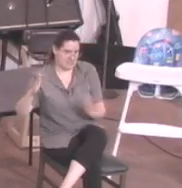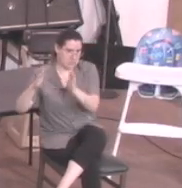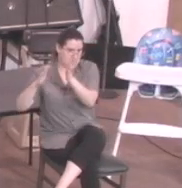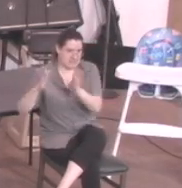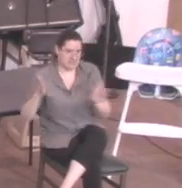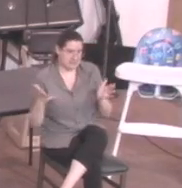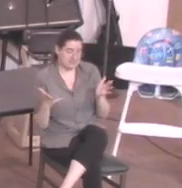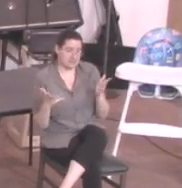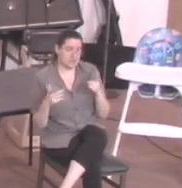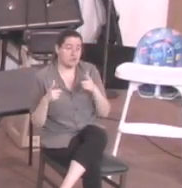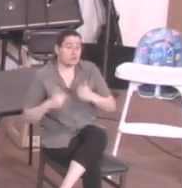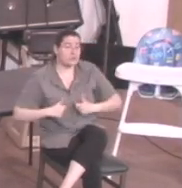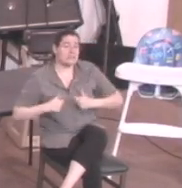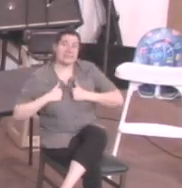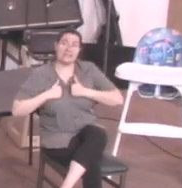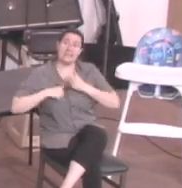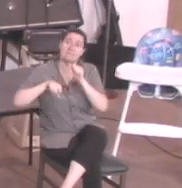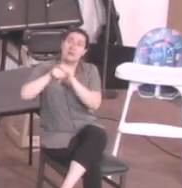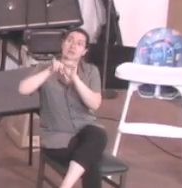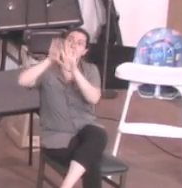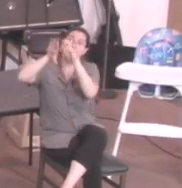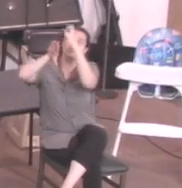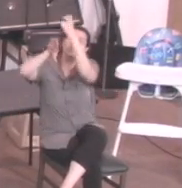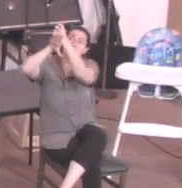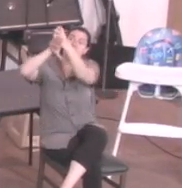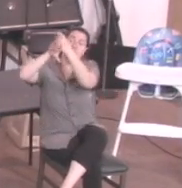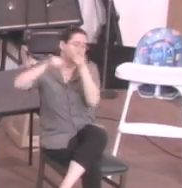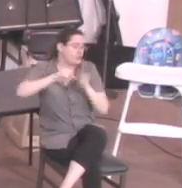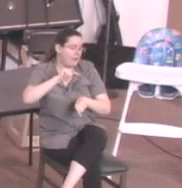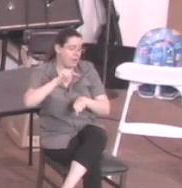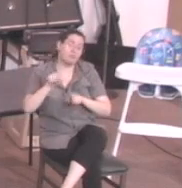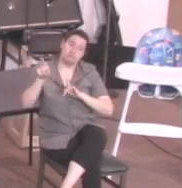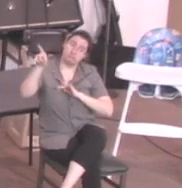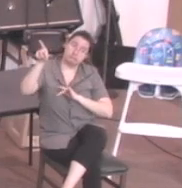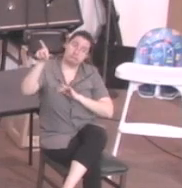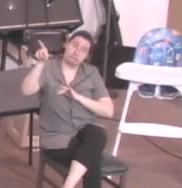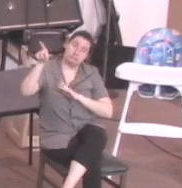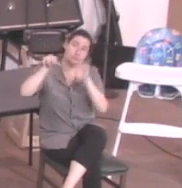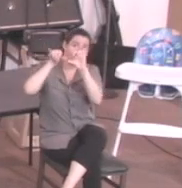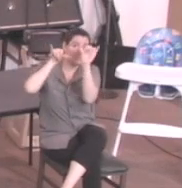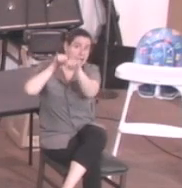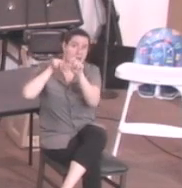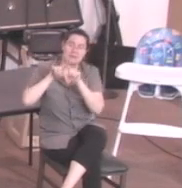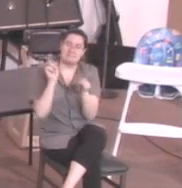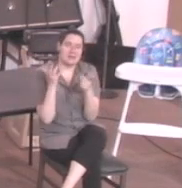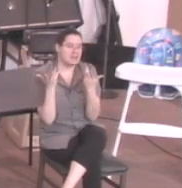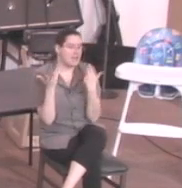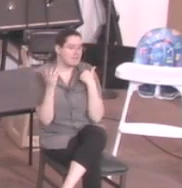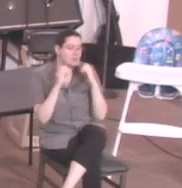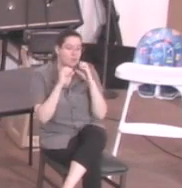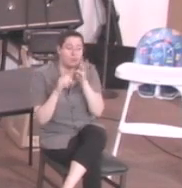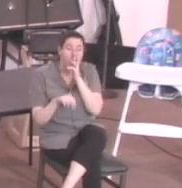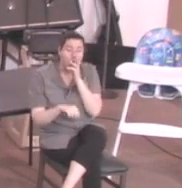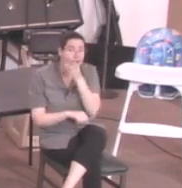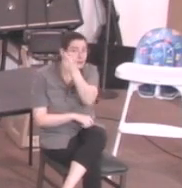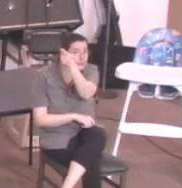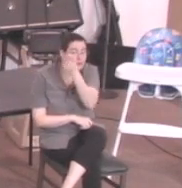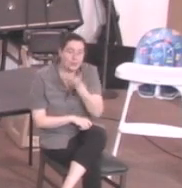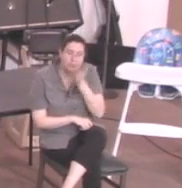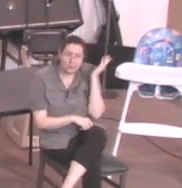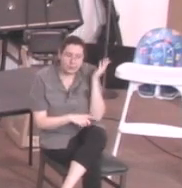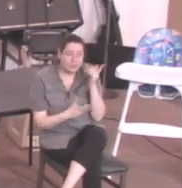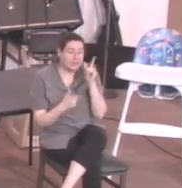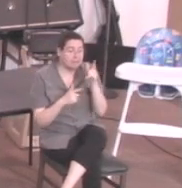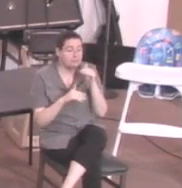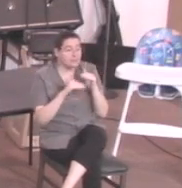You can't live on the mountaintop. It sure be nice. Stay up there, but there's no water up there. There's, if you get